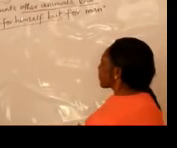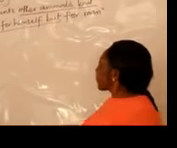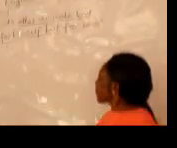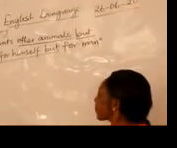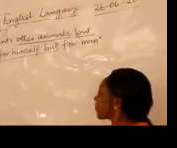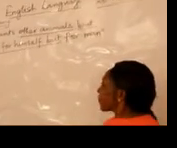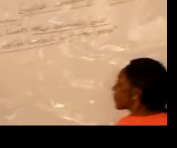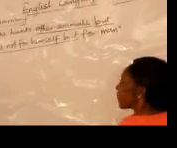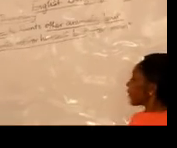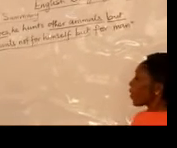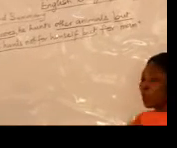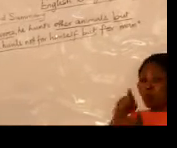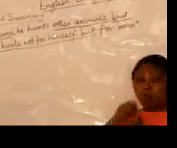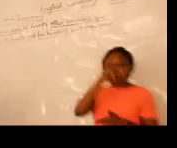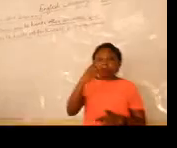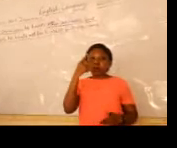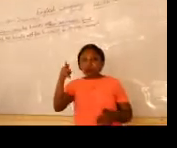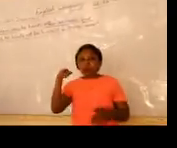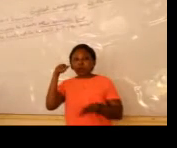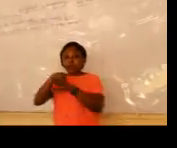sentence,